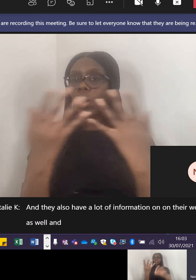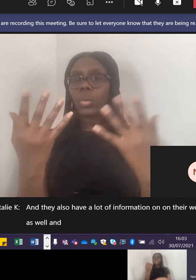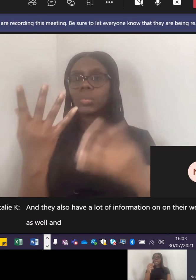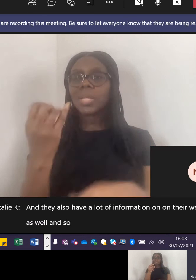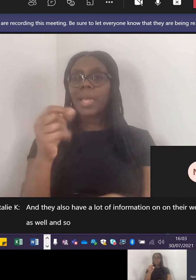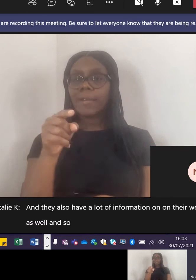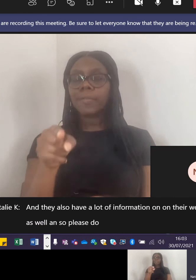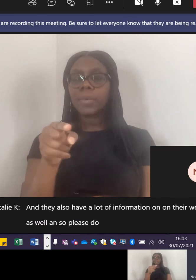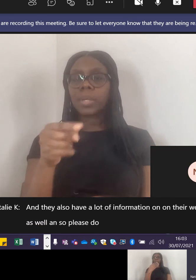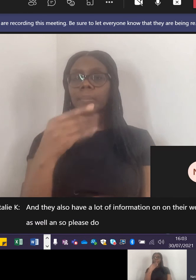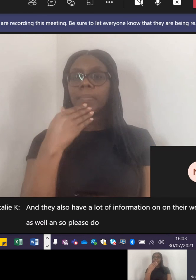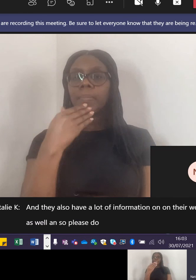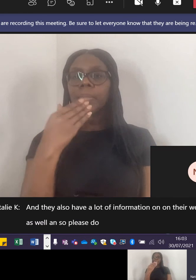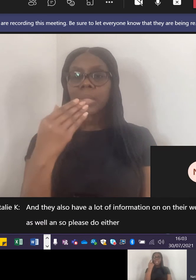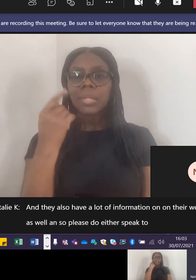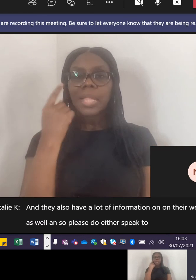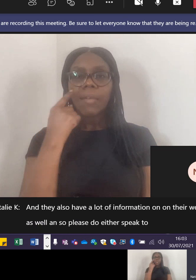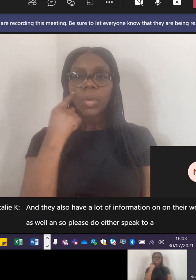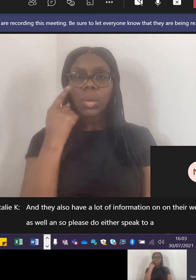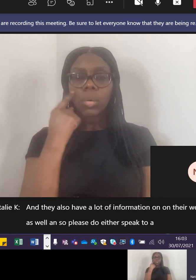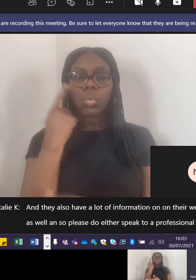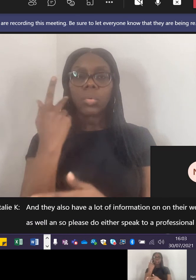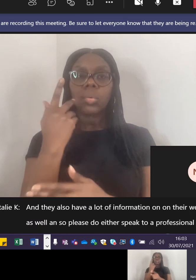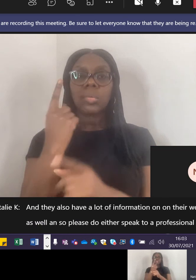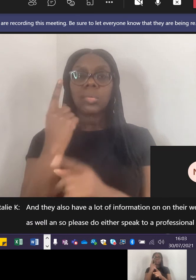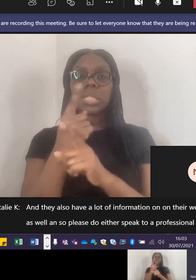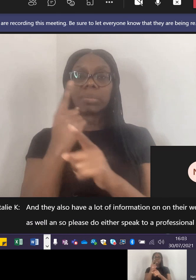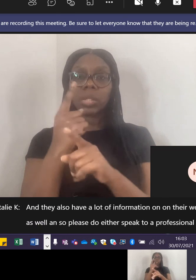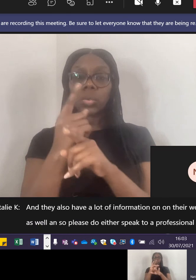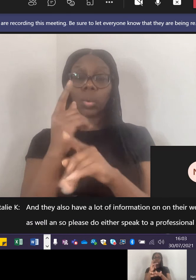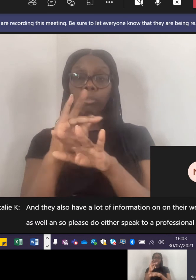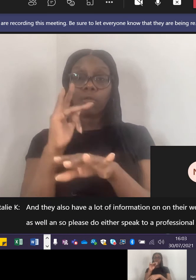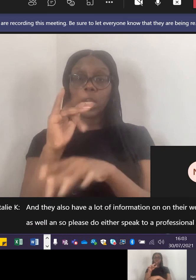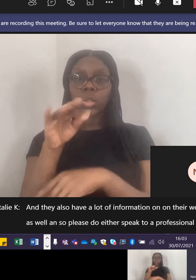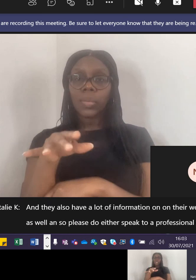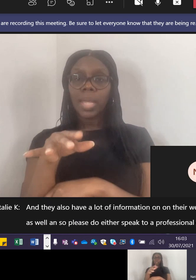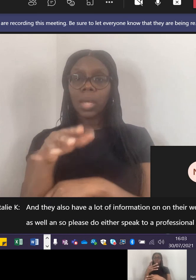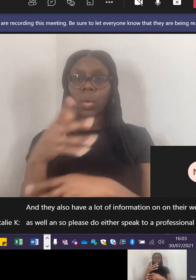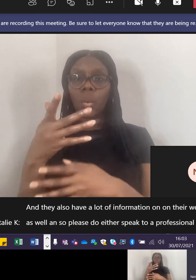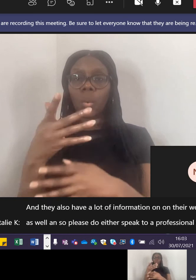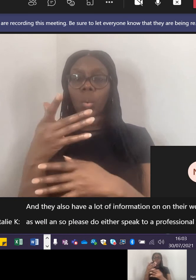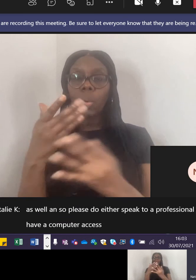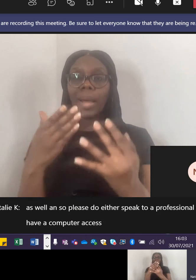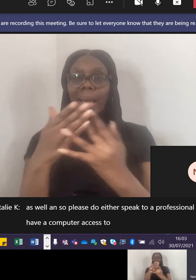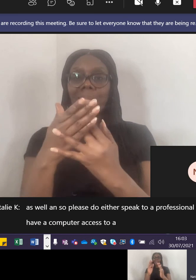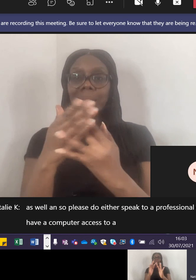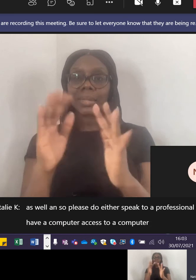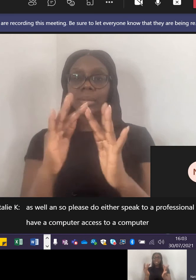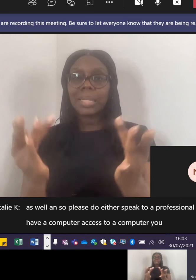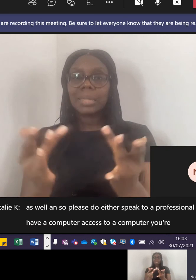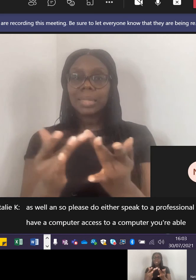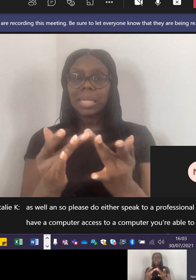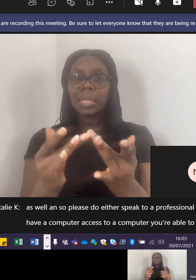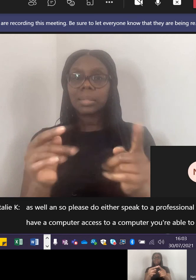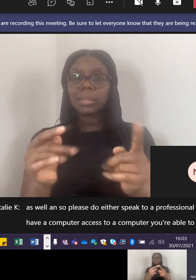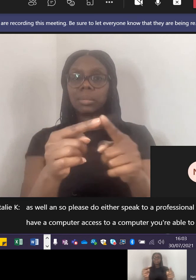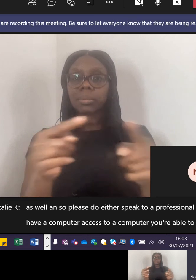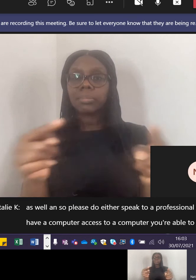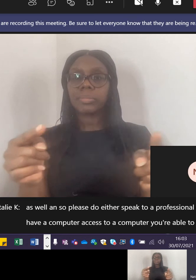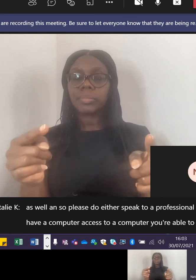So please do either speak to a professional, or if you have a computer, access to a computer, you're able to log